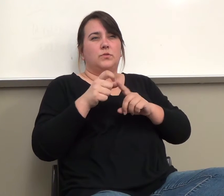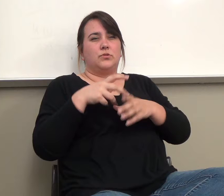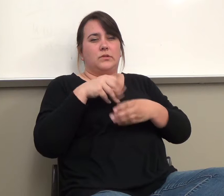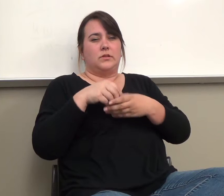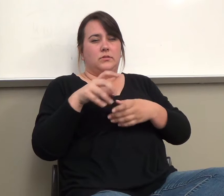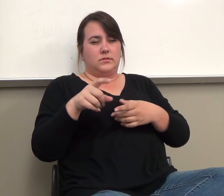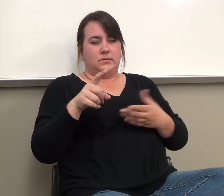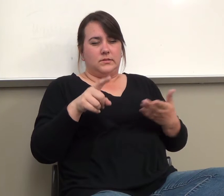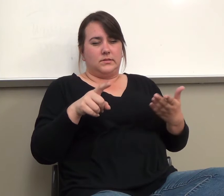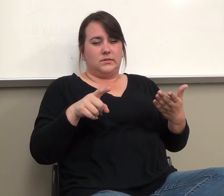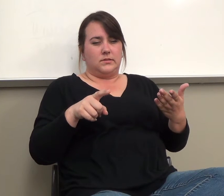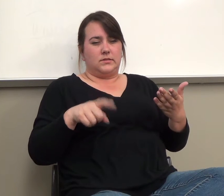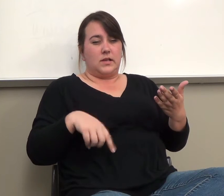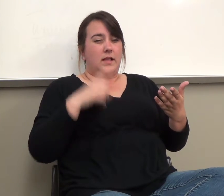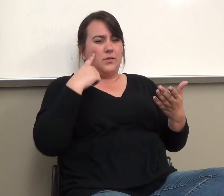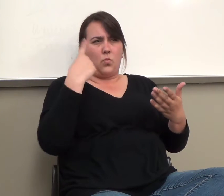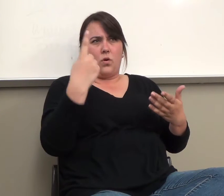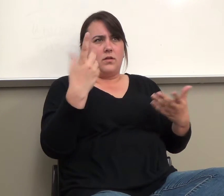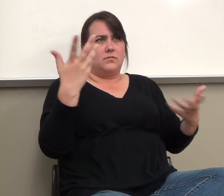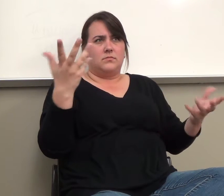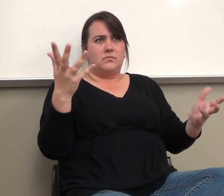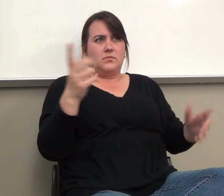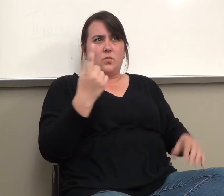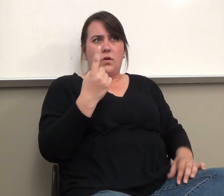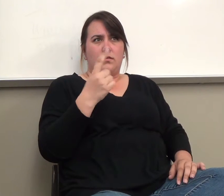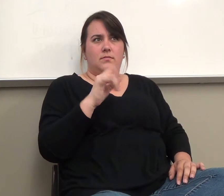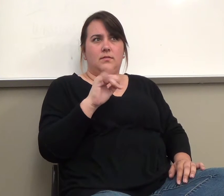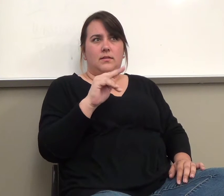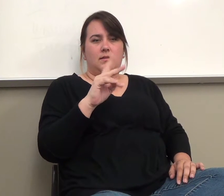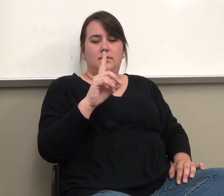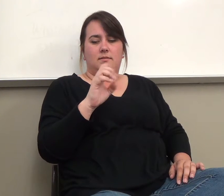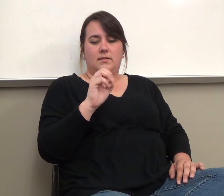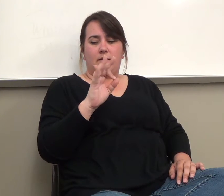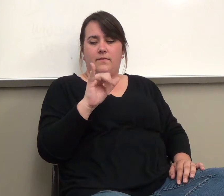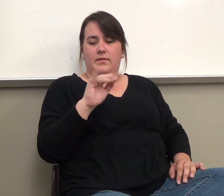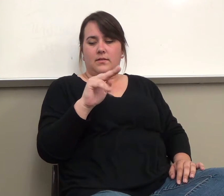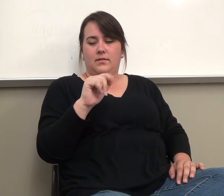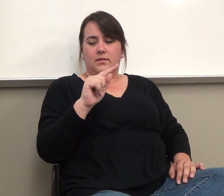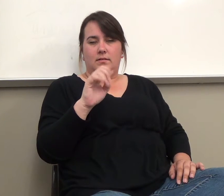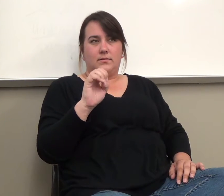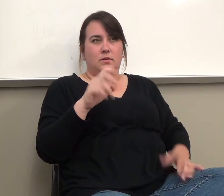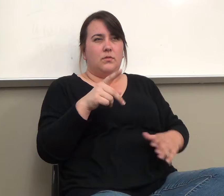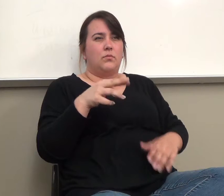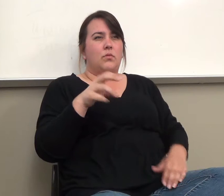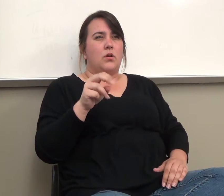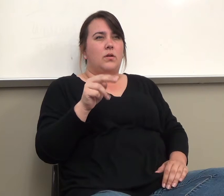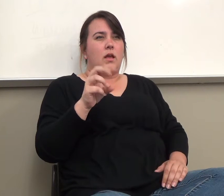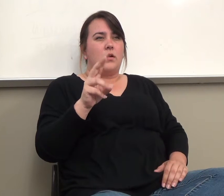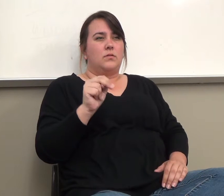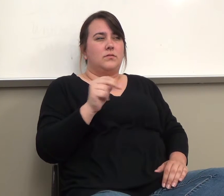in there. Oh, I think there's only one. There's only one indefinite pronouns. I'll just write it down here for you.